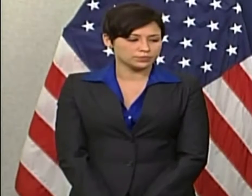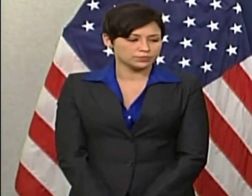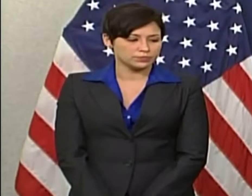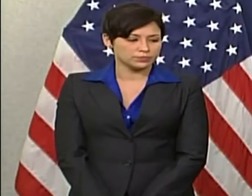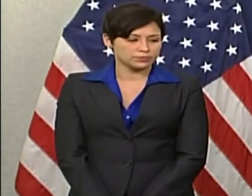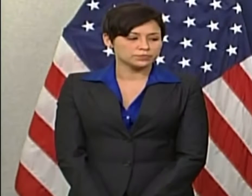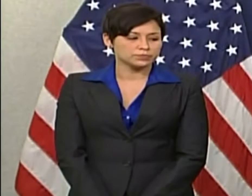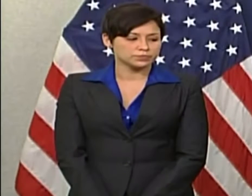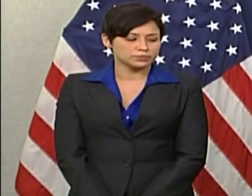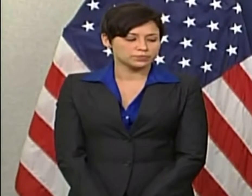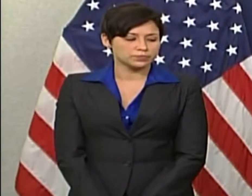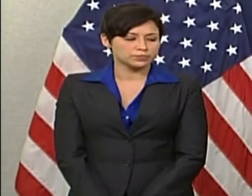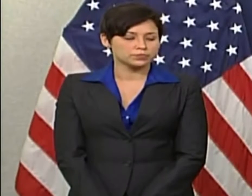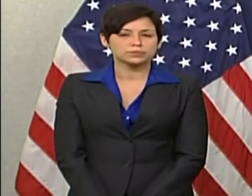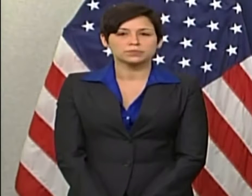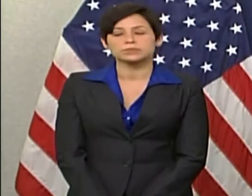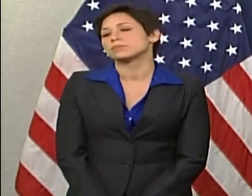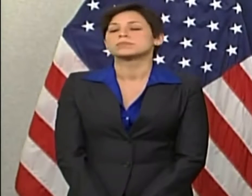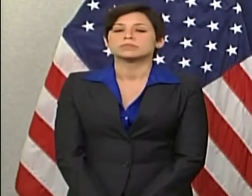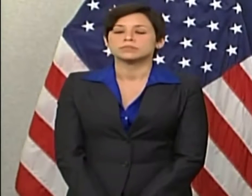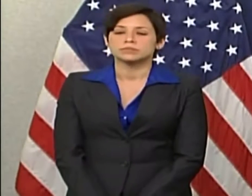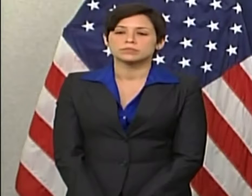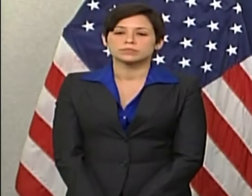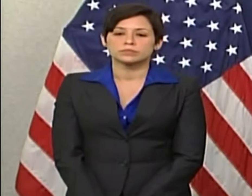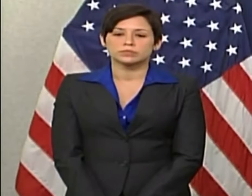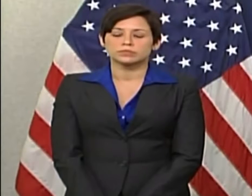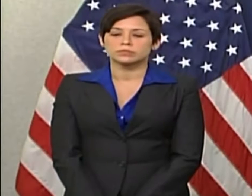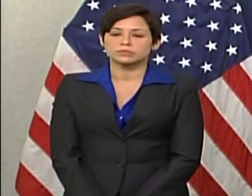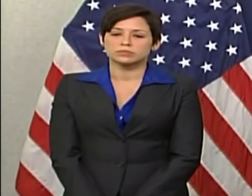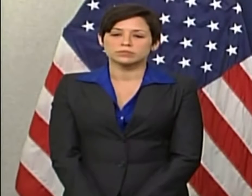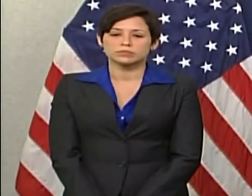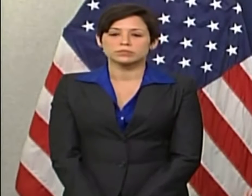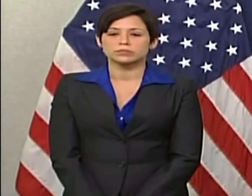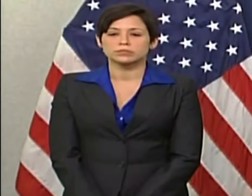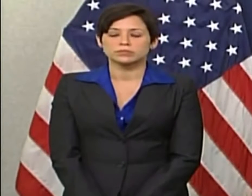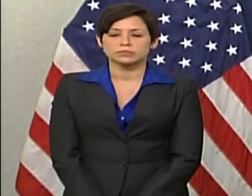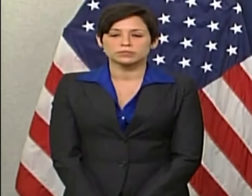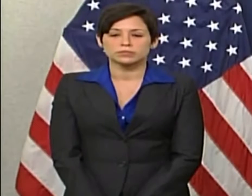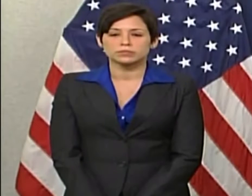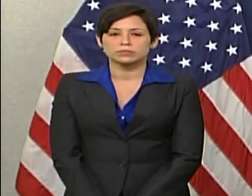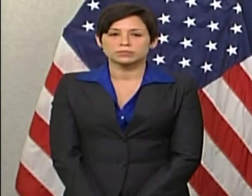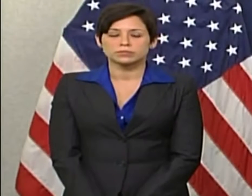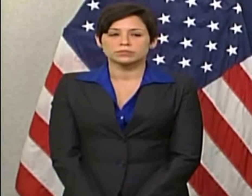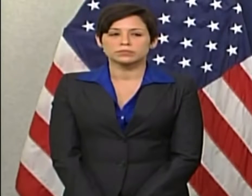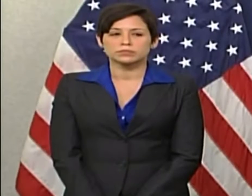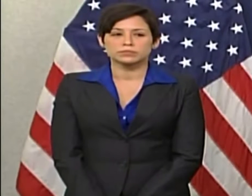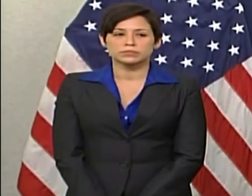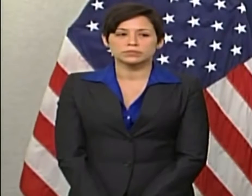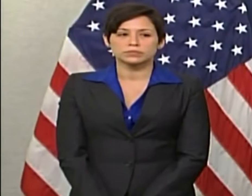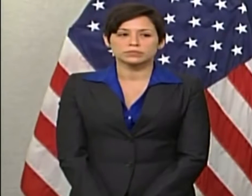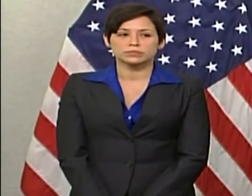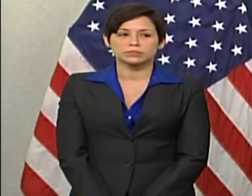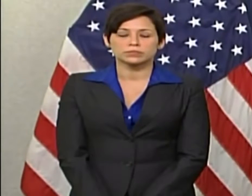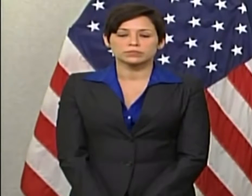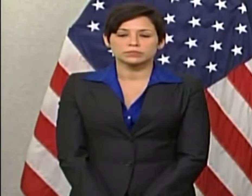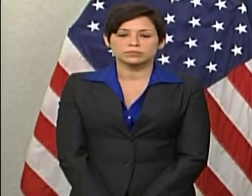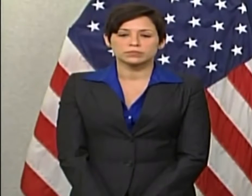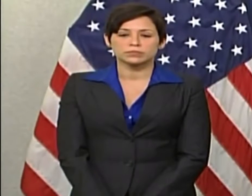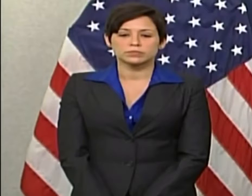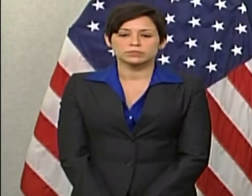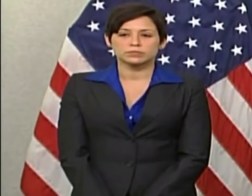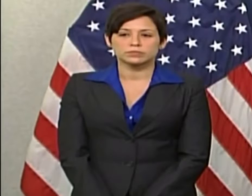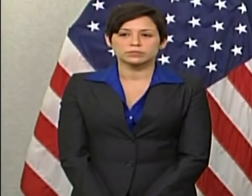conducir. La situación está grave, pero los neoyorquinos vamos a salir adelante